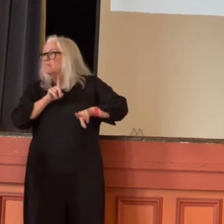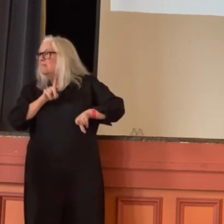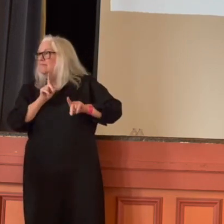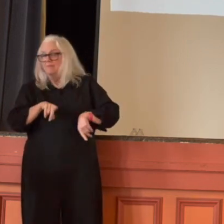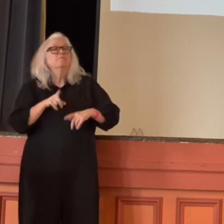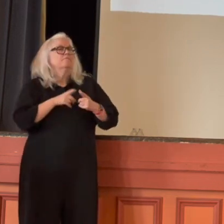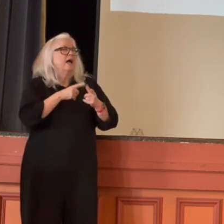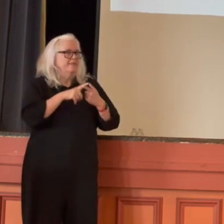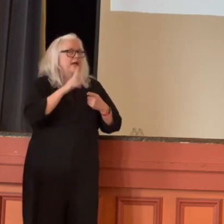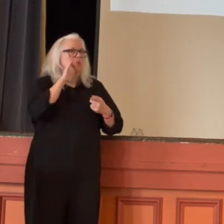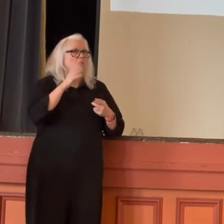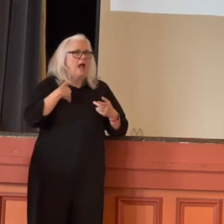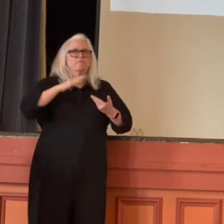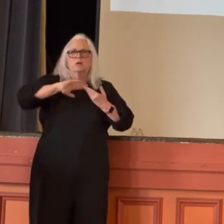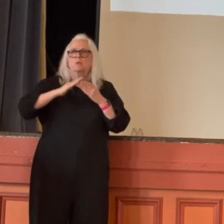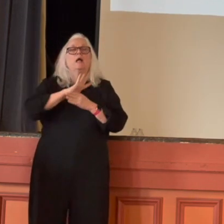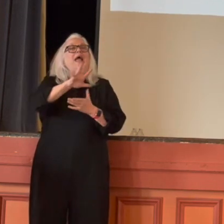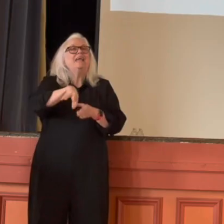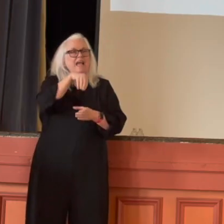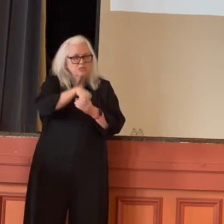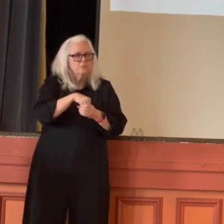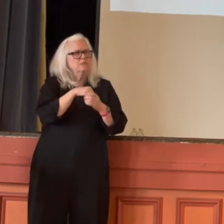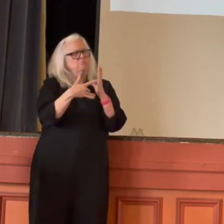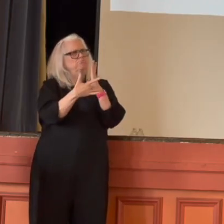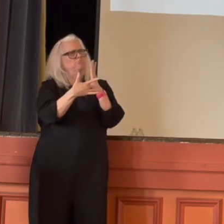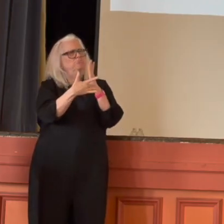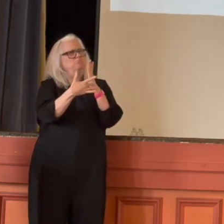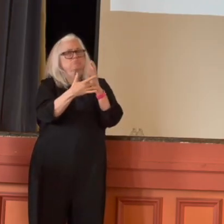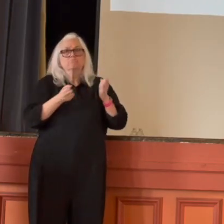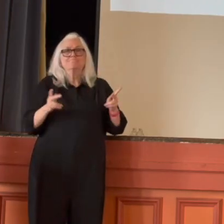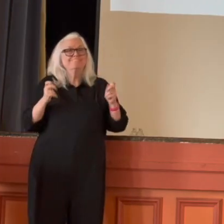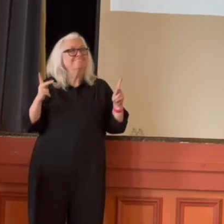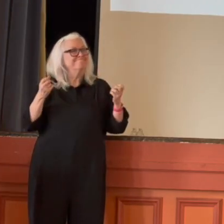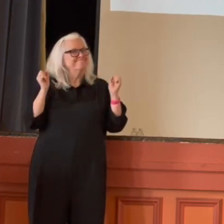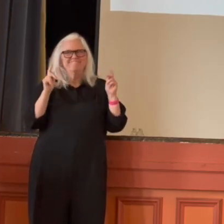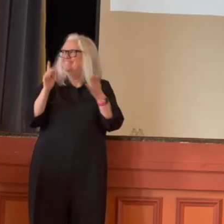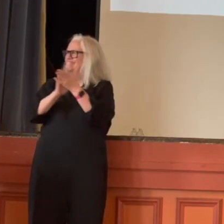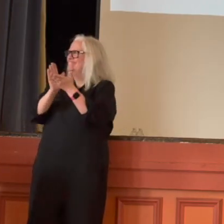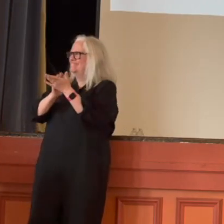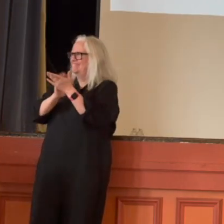the community engagement strategies and opportunities. With that, turn it over to Rosie.